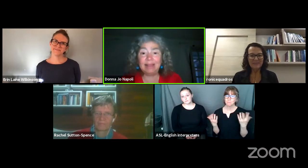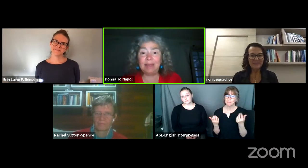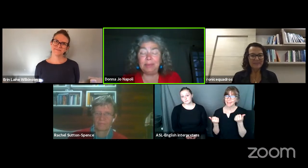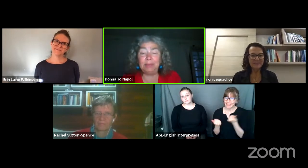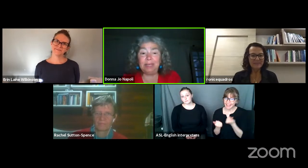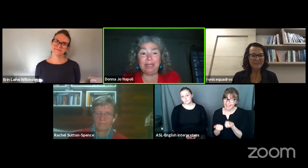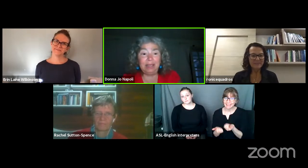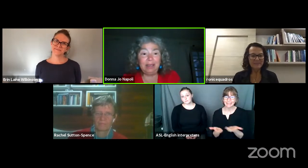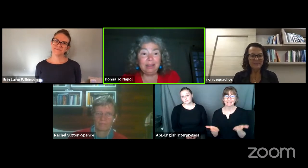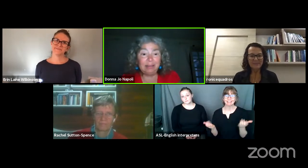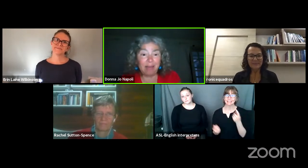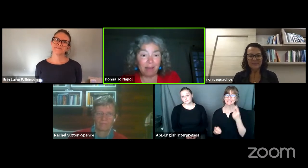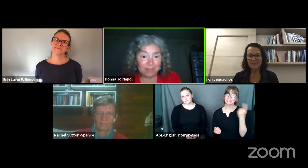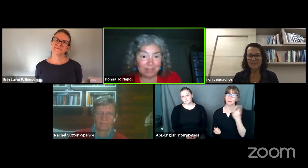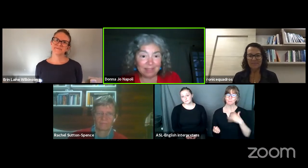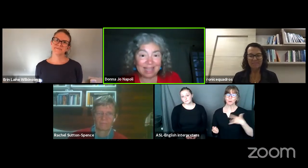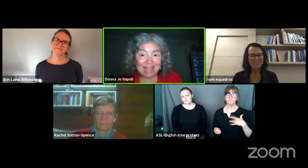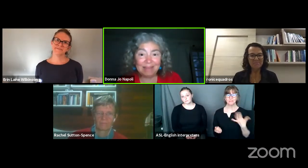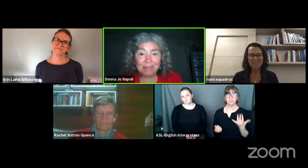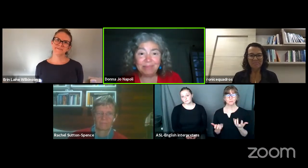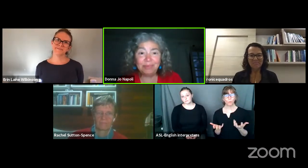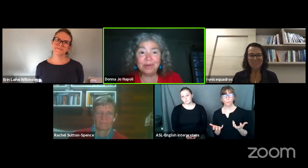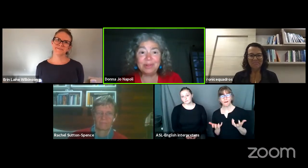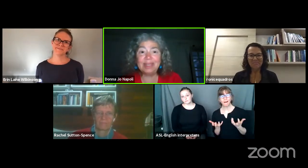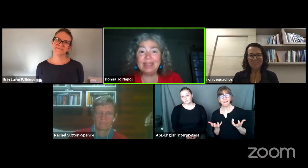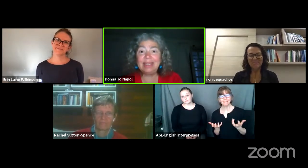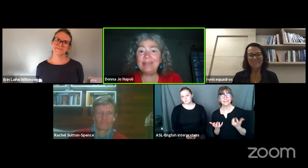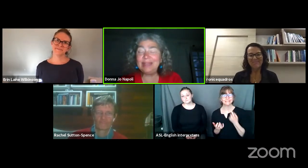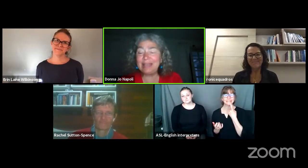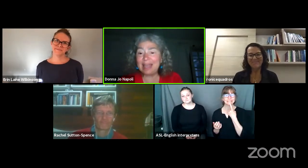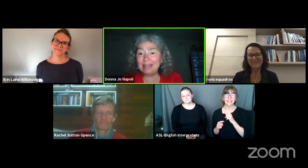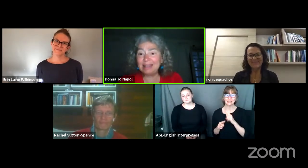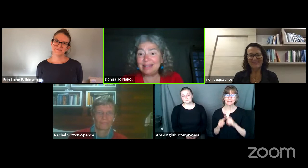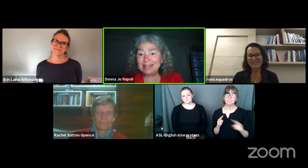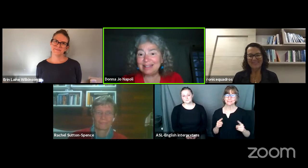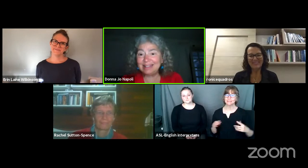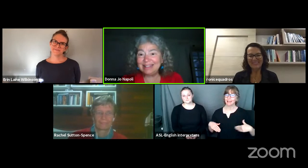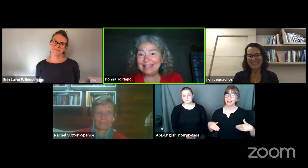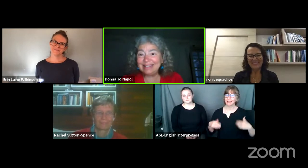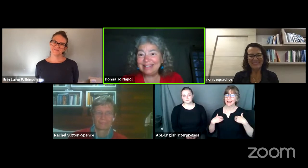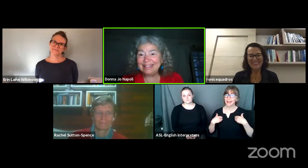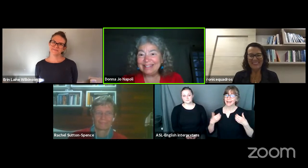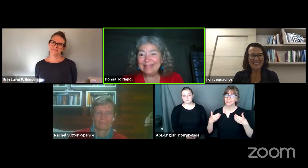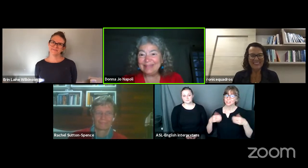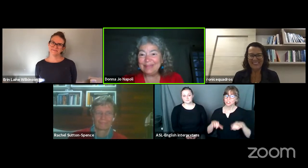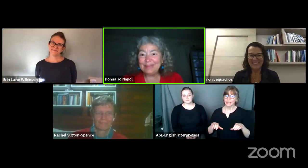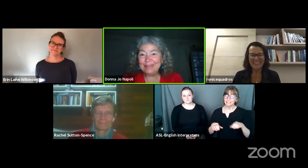say that they would really love to say before the evening ends?